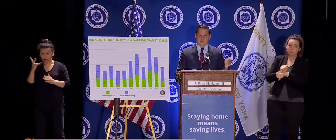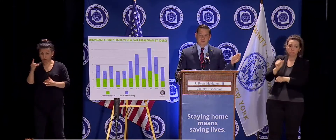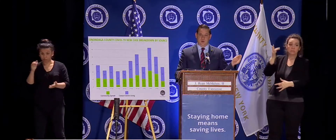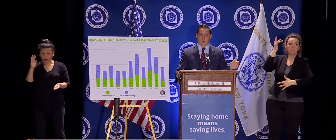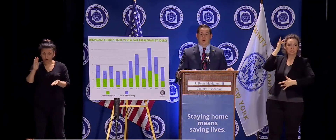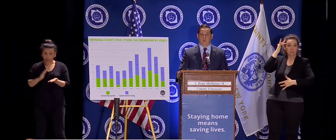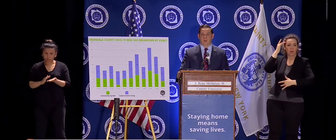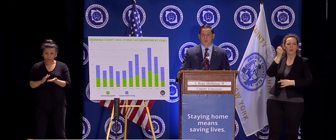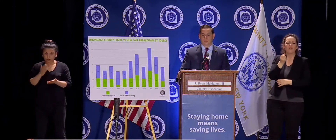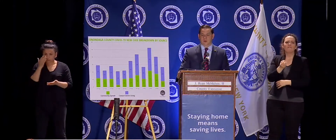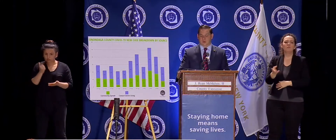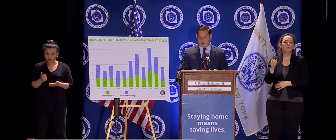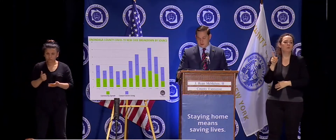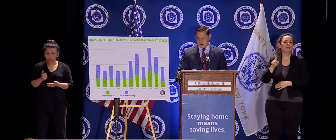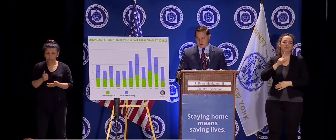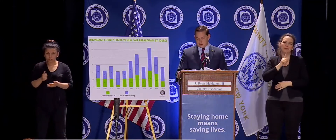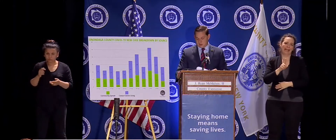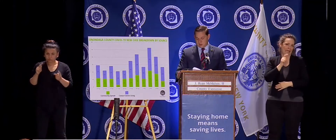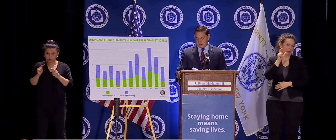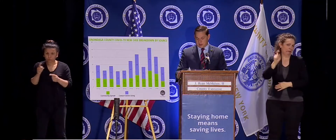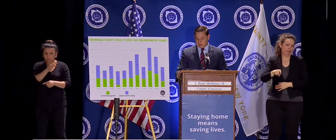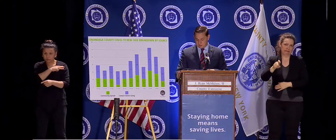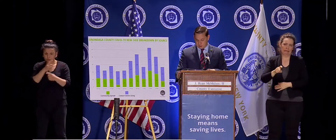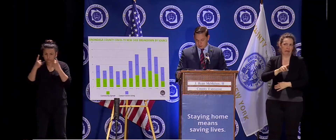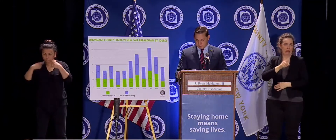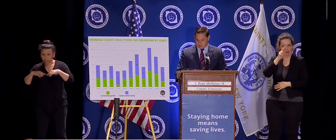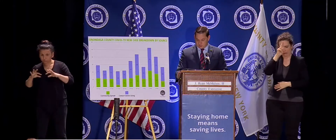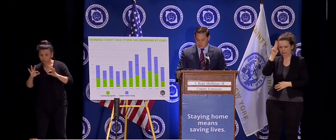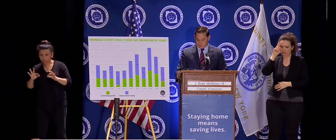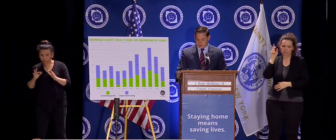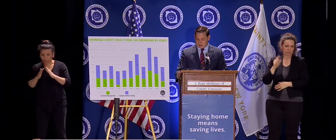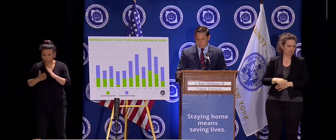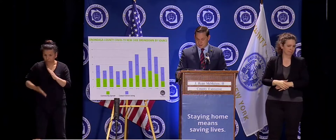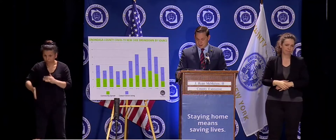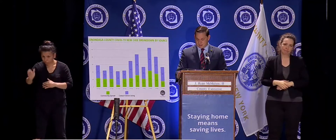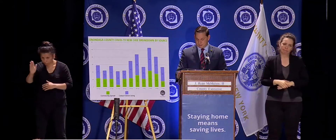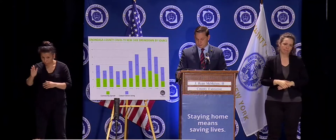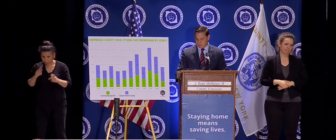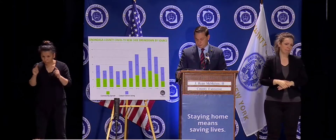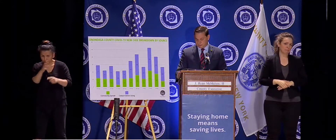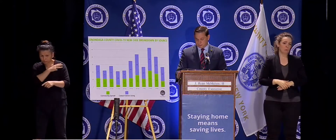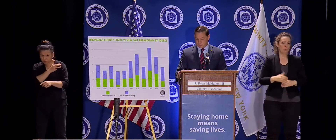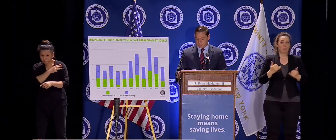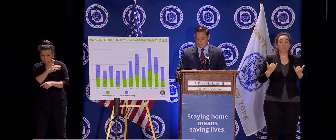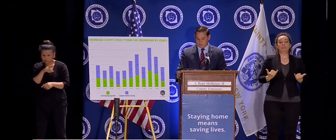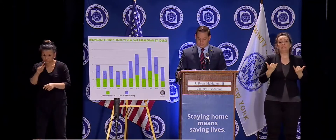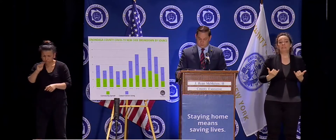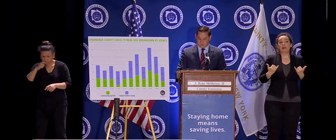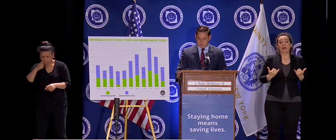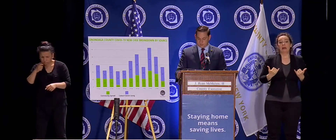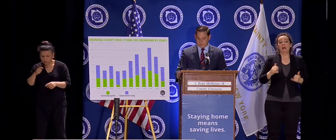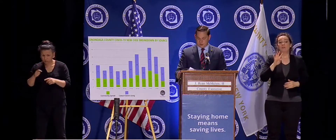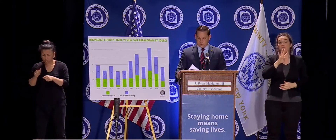been there go home. So I think the number's at 47 today. So,